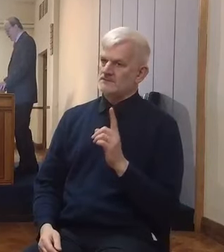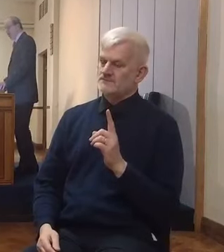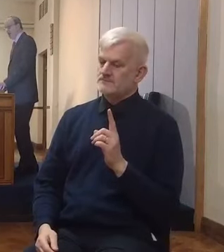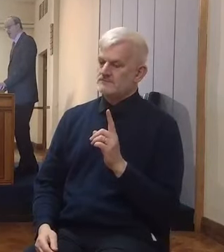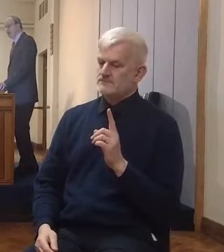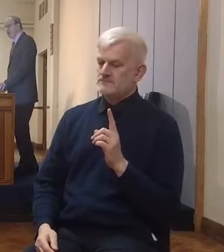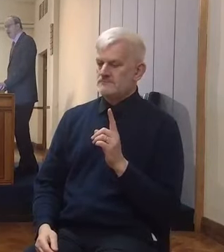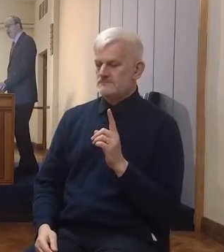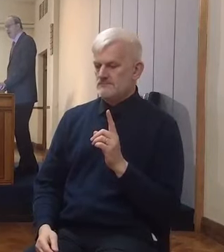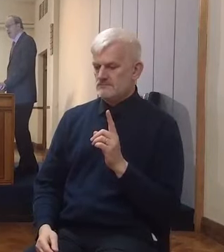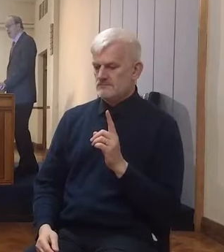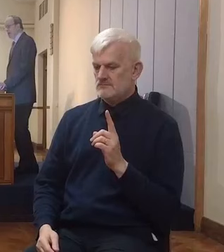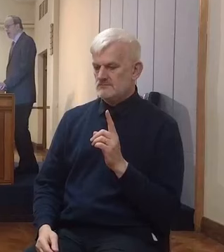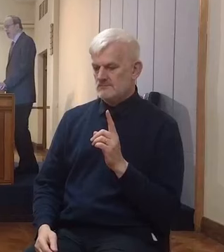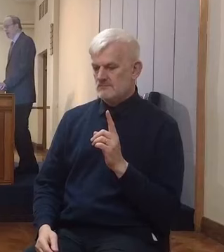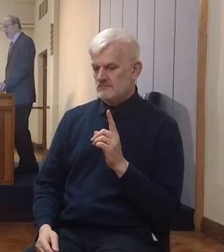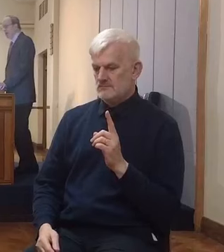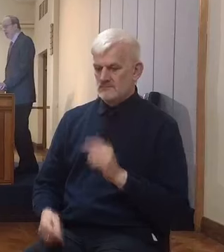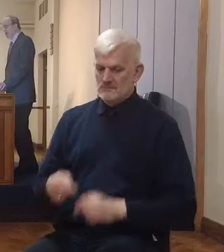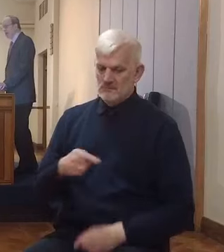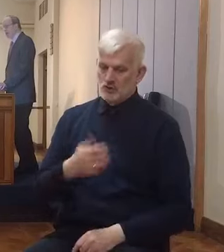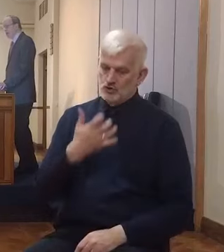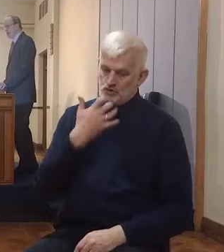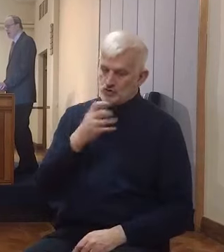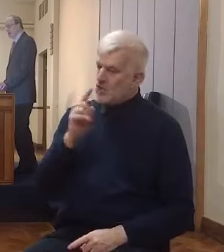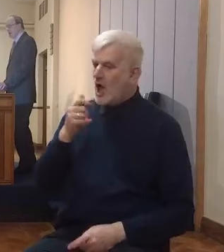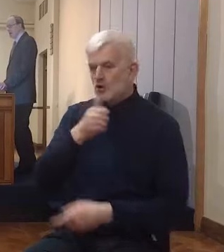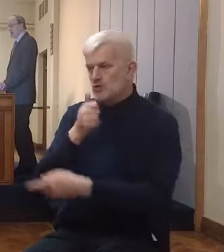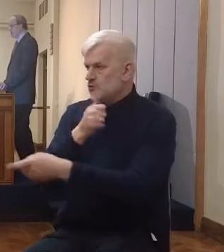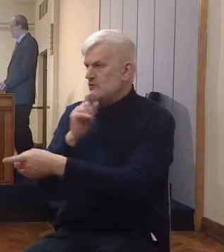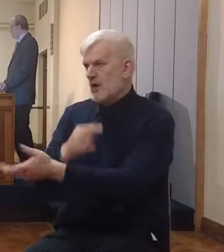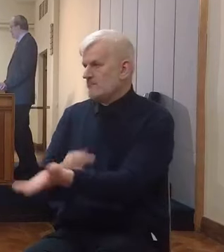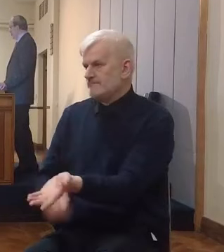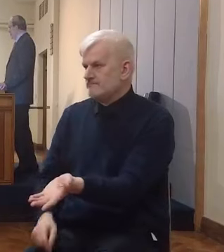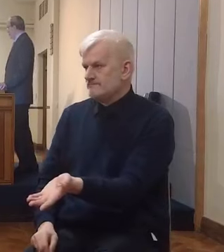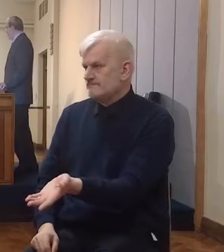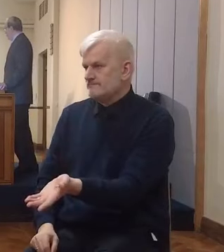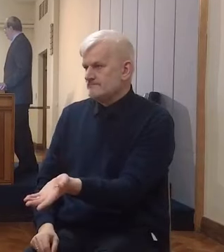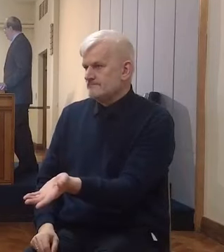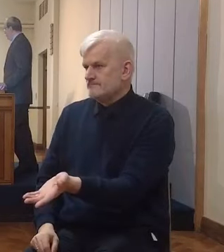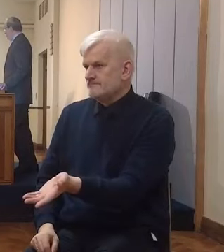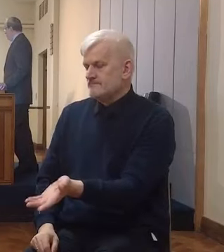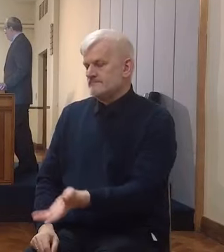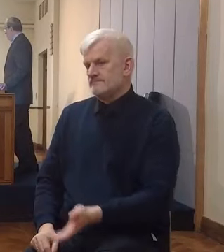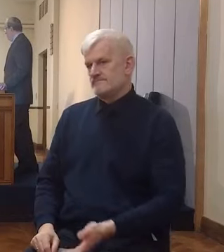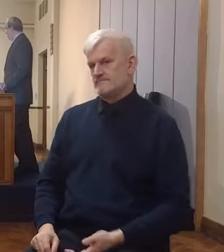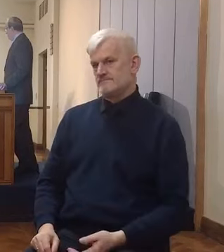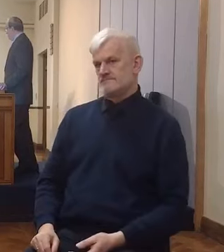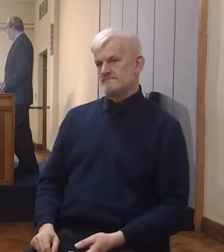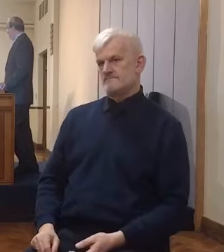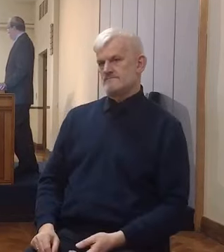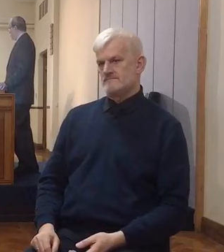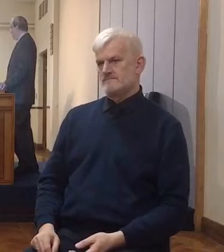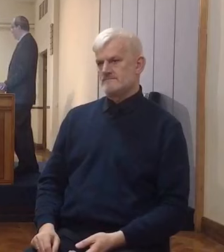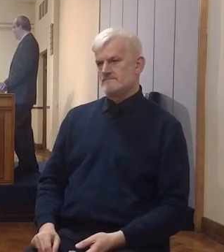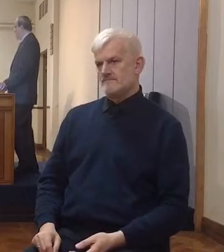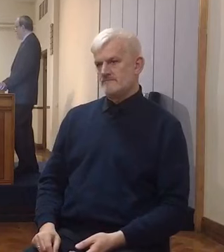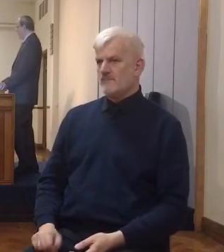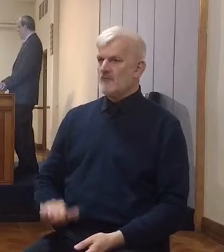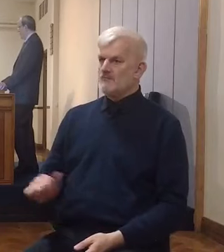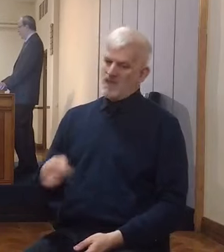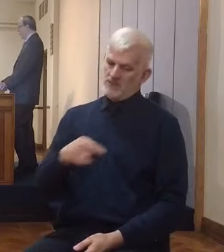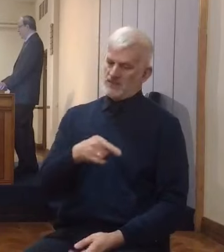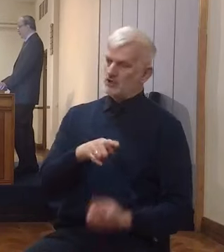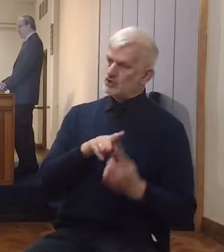the Israelites were not going to be able to use them. What we could do, Joshua's captains may